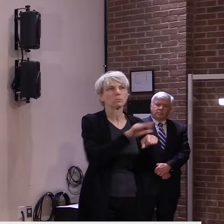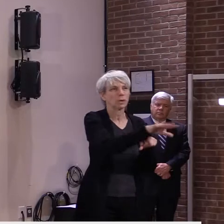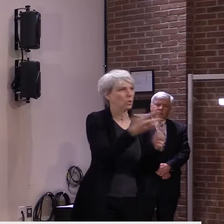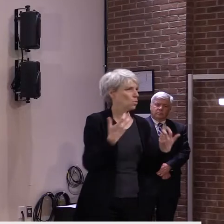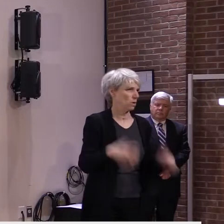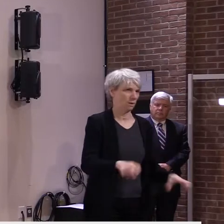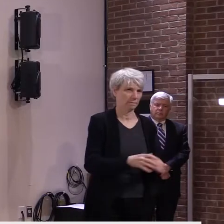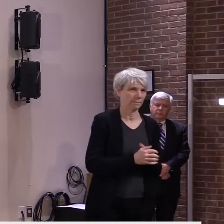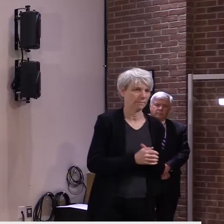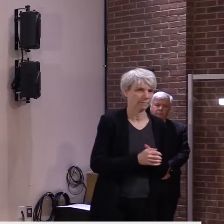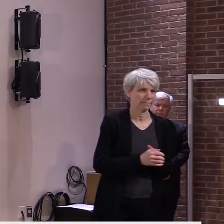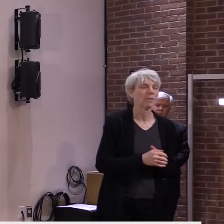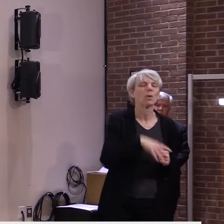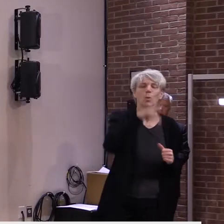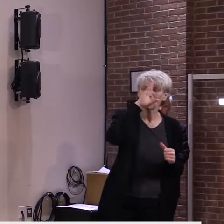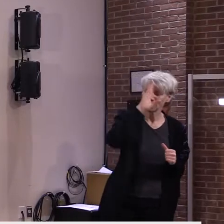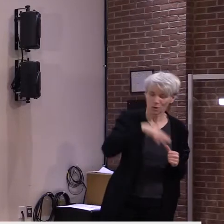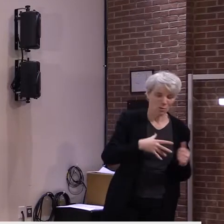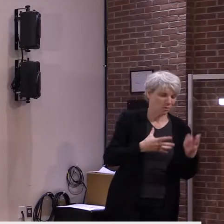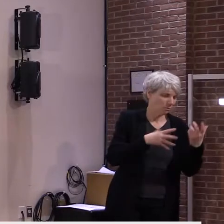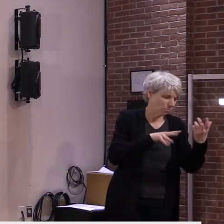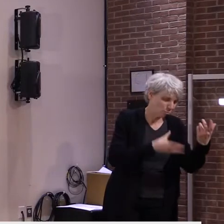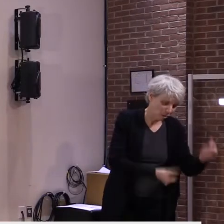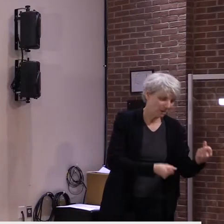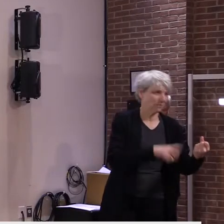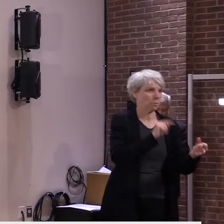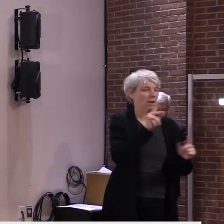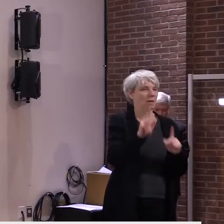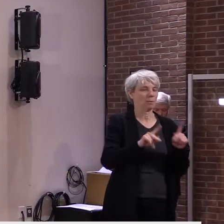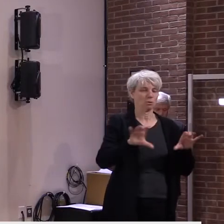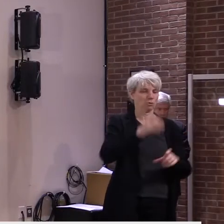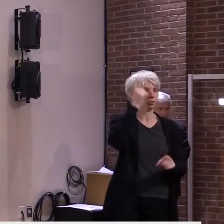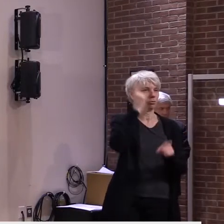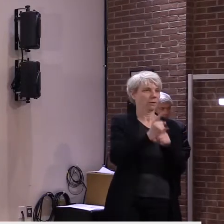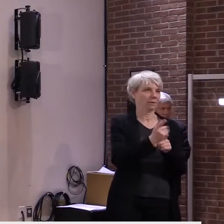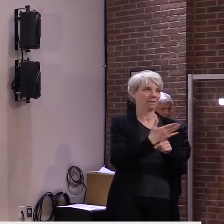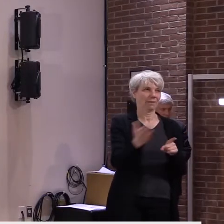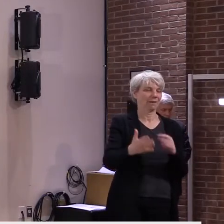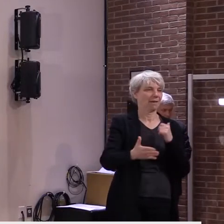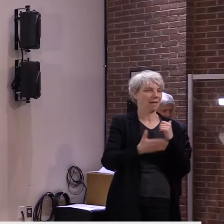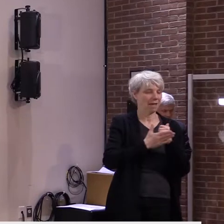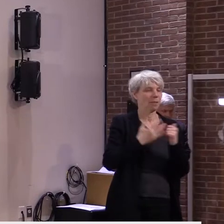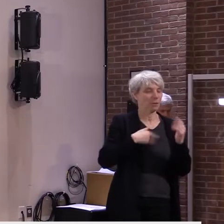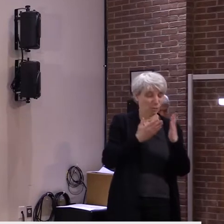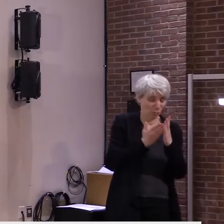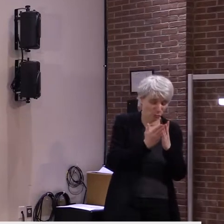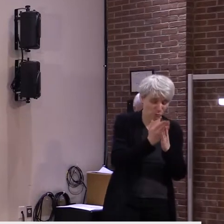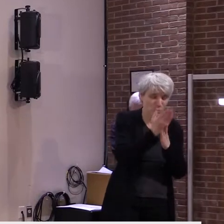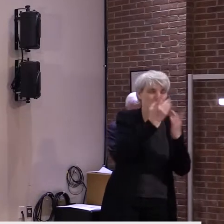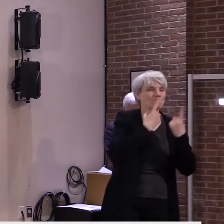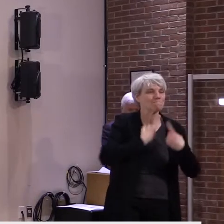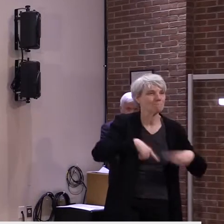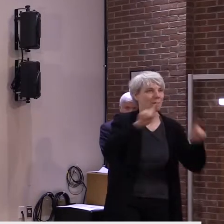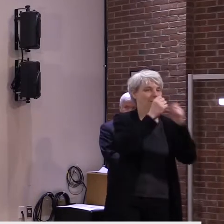know Vermonters will make the right choices to bring us all out of this pandemic together safely.